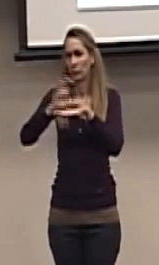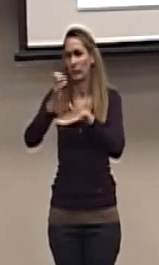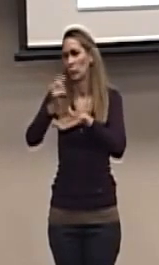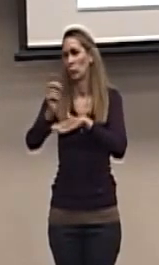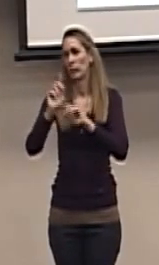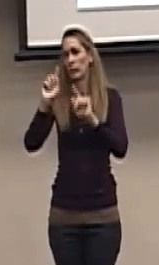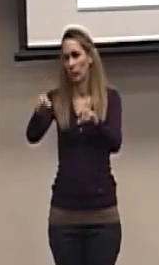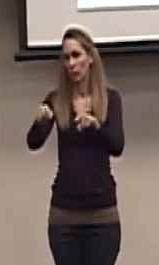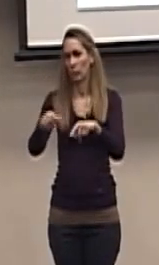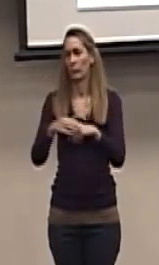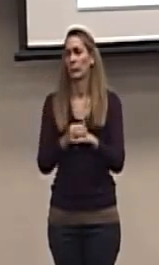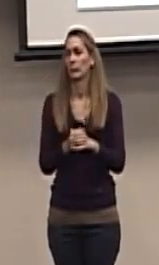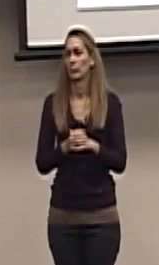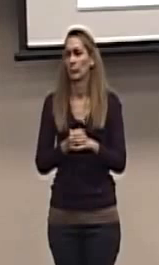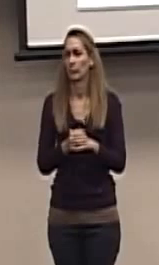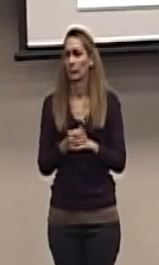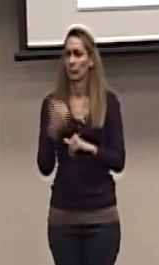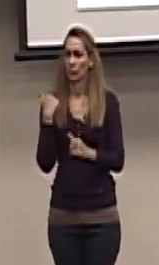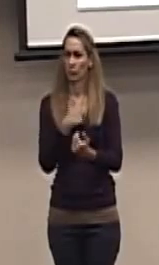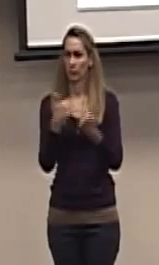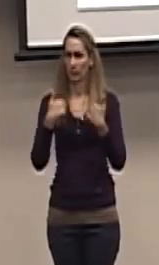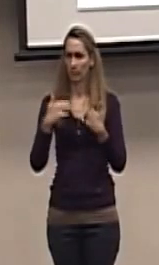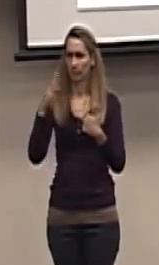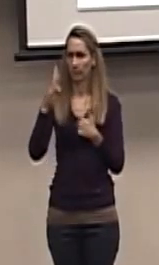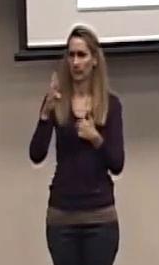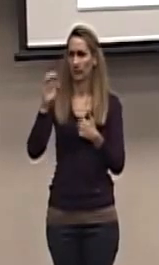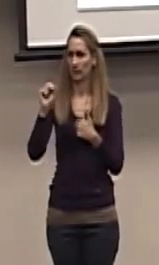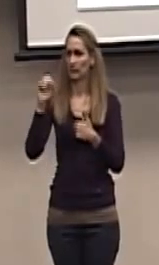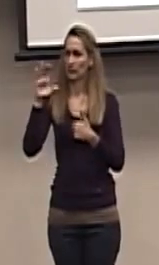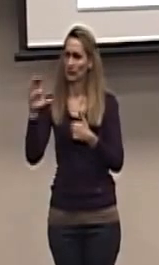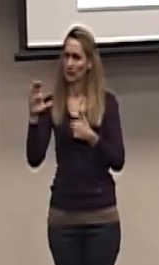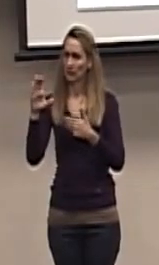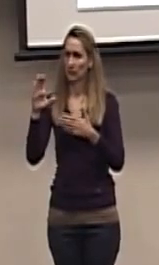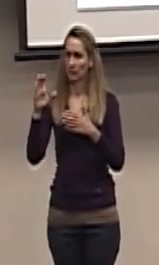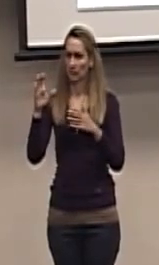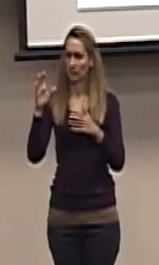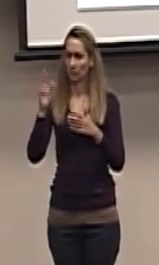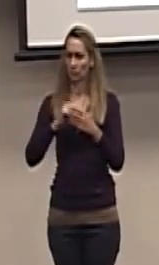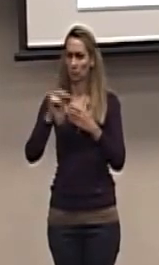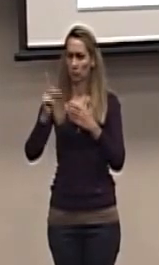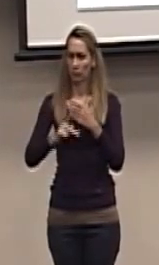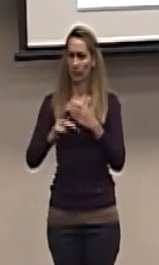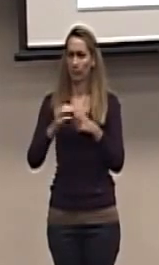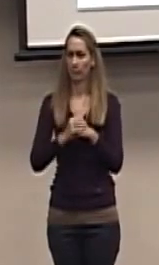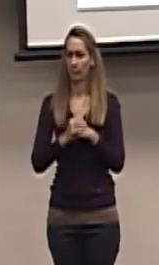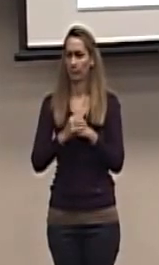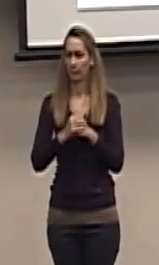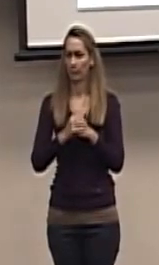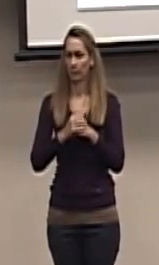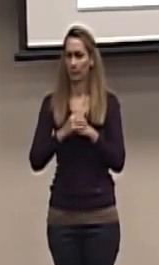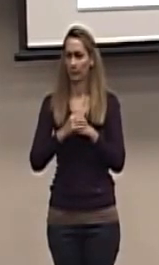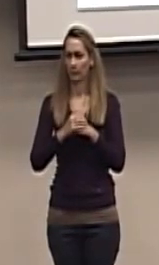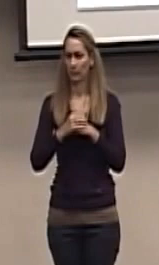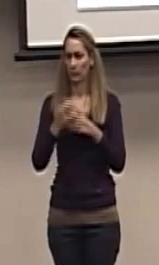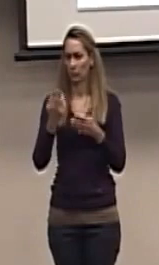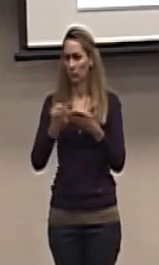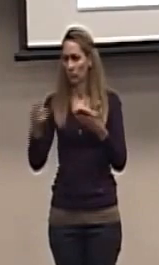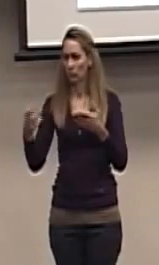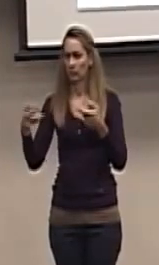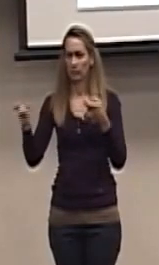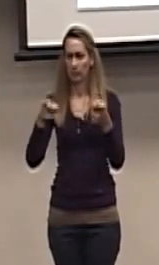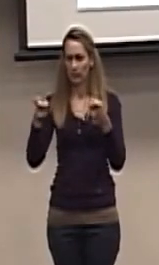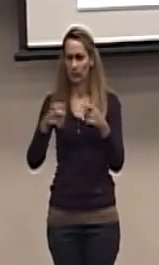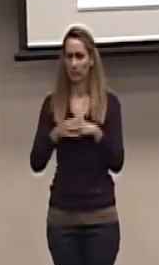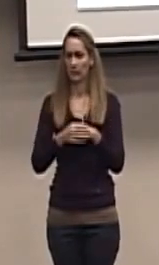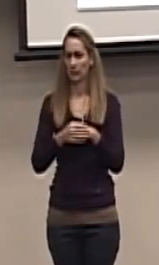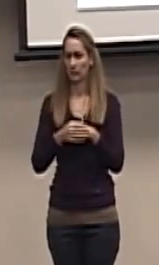the BSc programs in accounting, finance, human resource management, marketing, and information